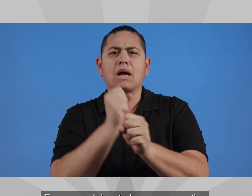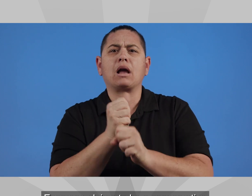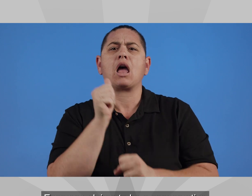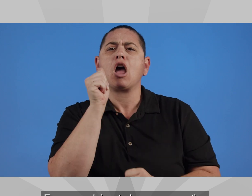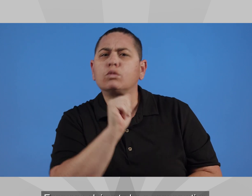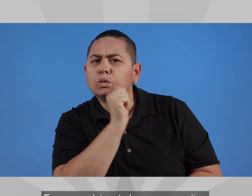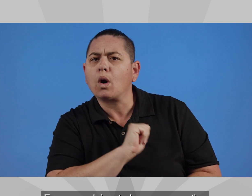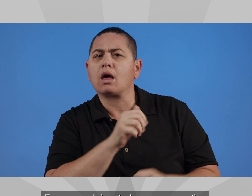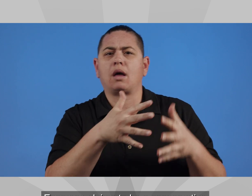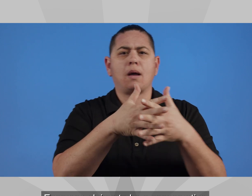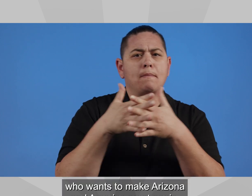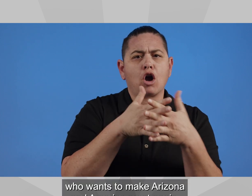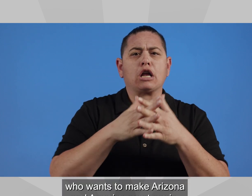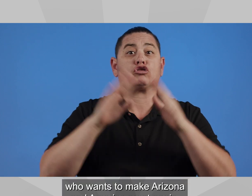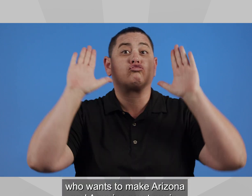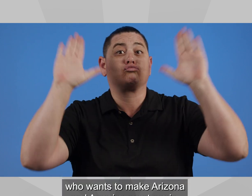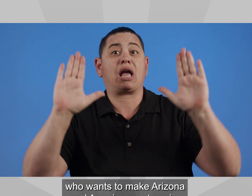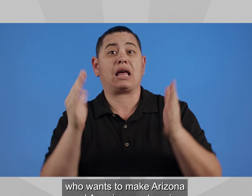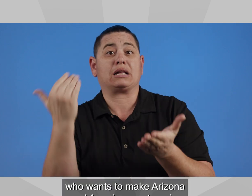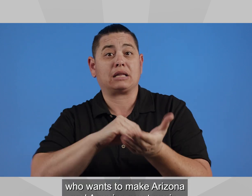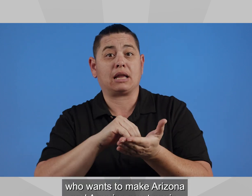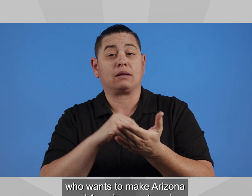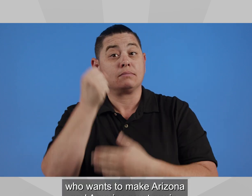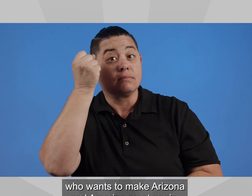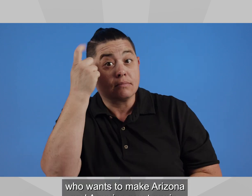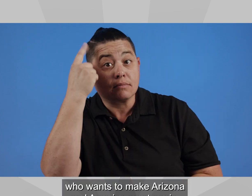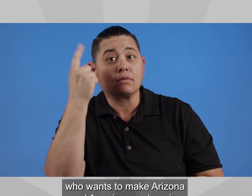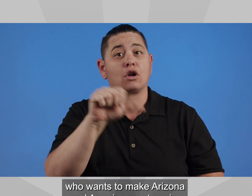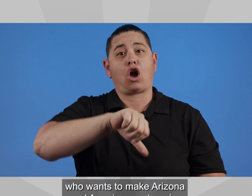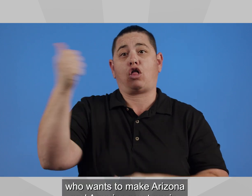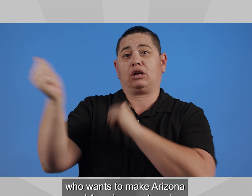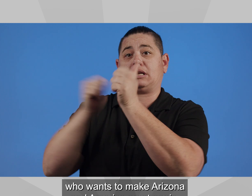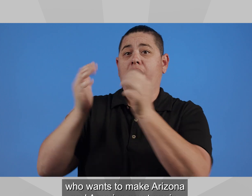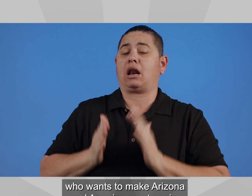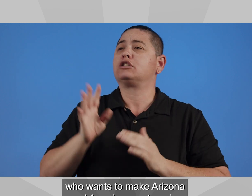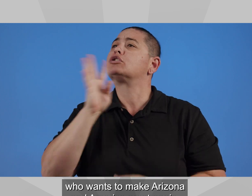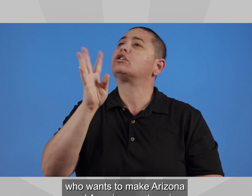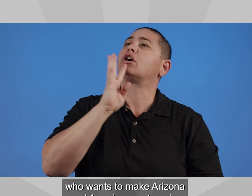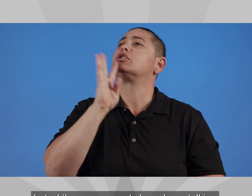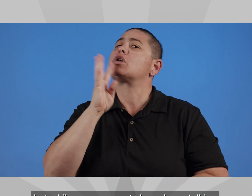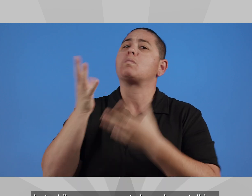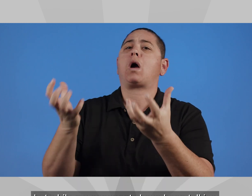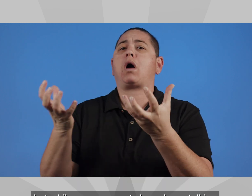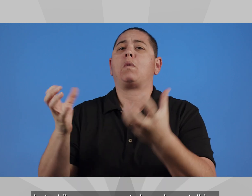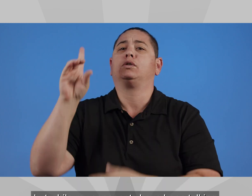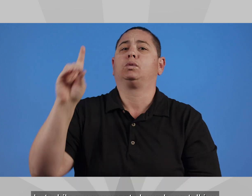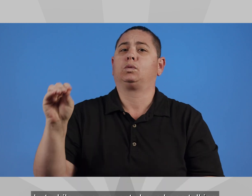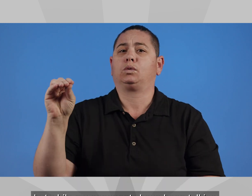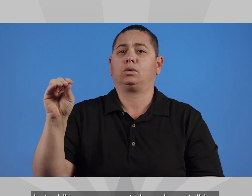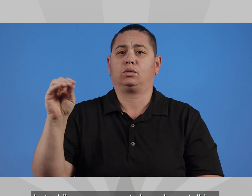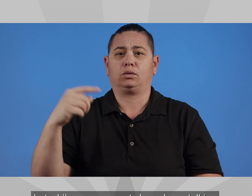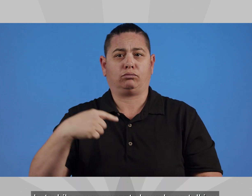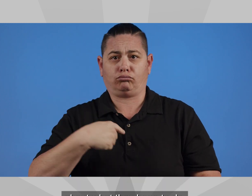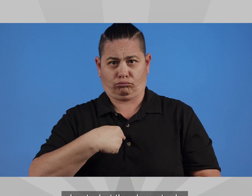Everyone claims to be a conservative who wants to make Arizona and America great again. But while my